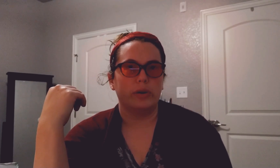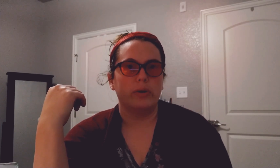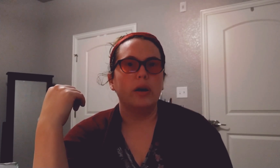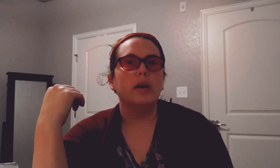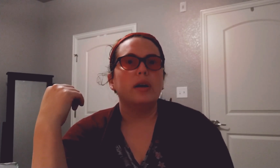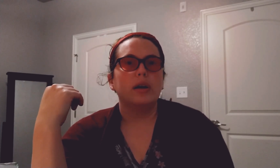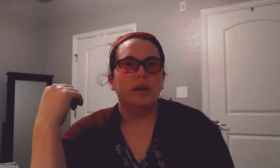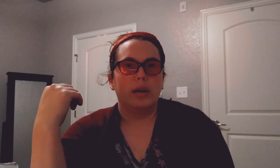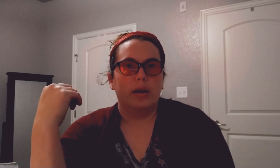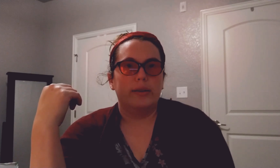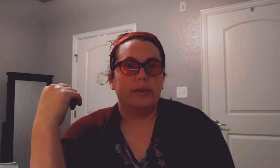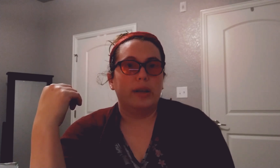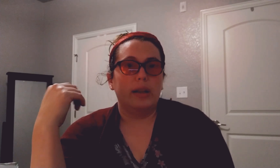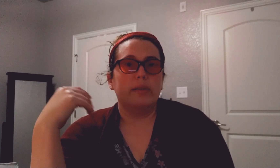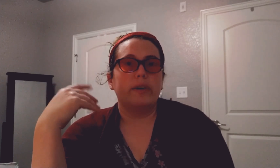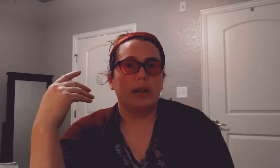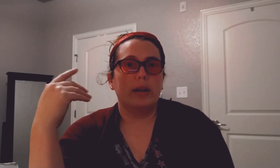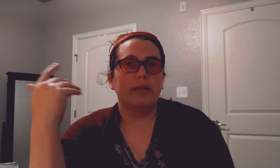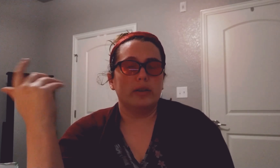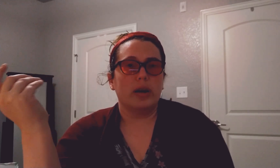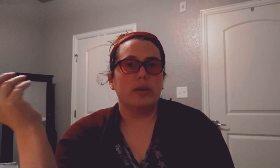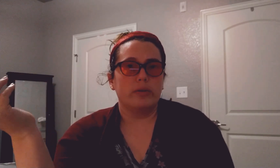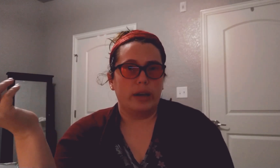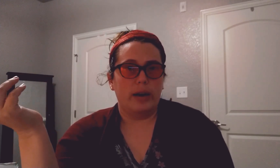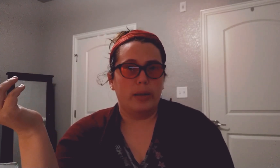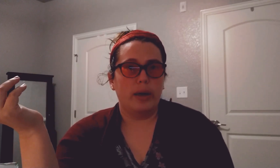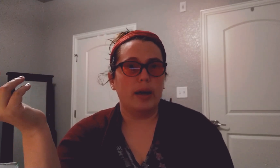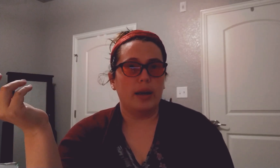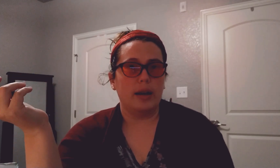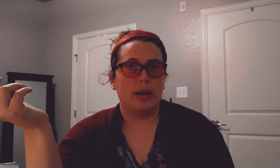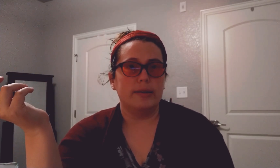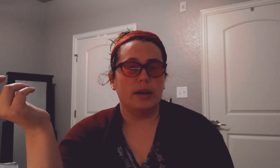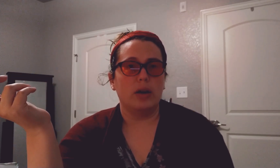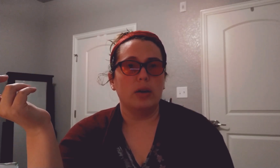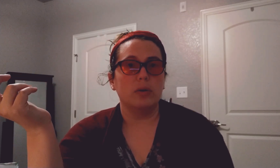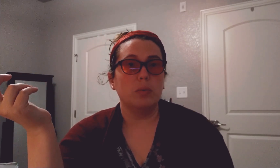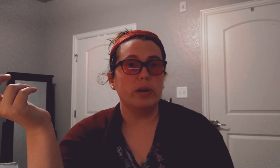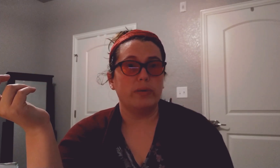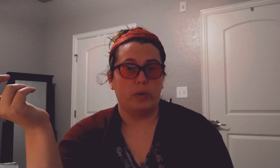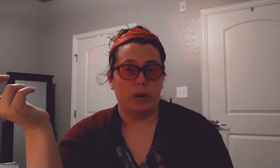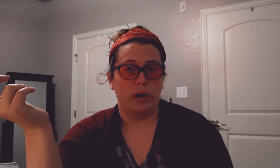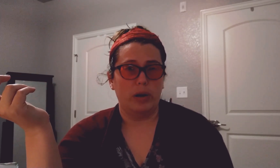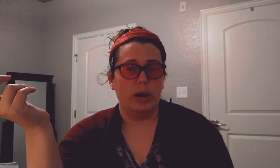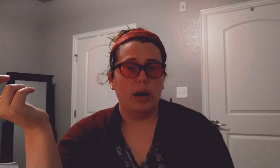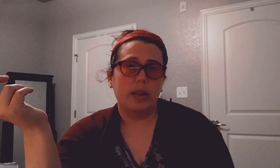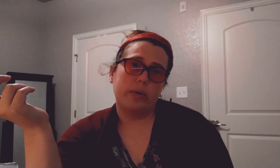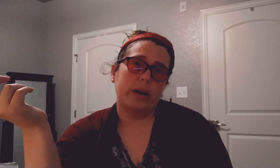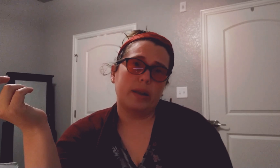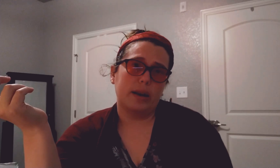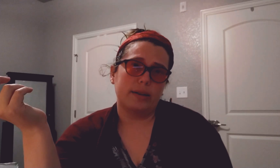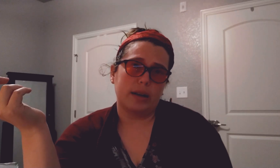So to sign the valley of the shadow of death in ASL word for word, the way that I did